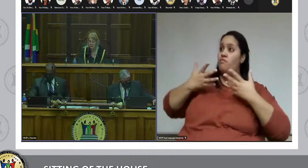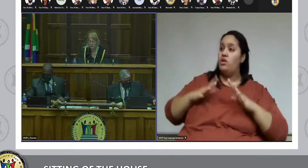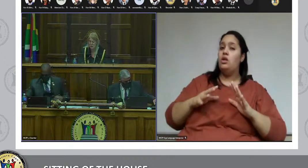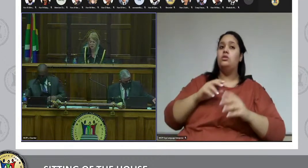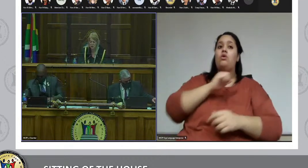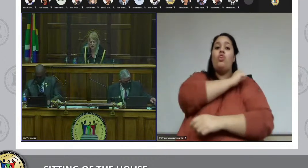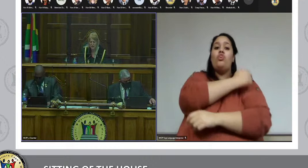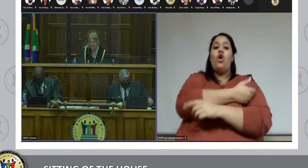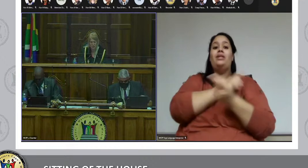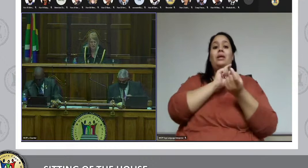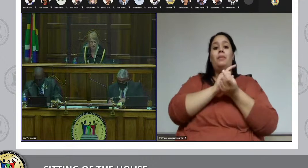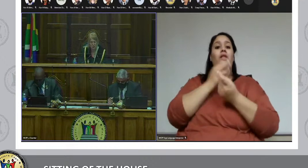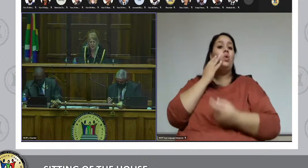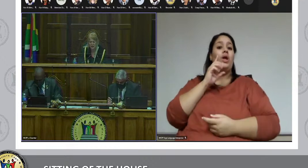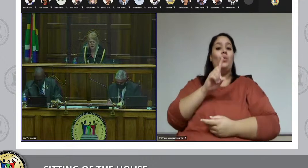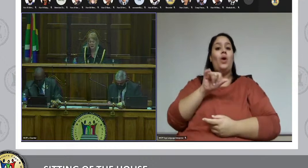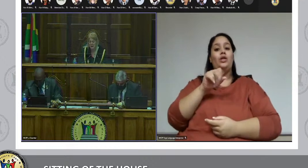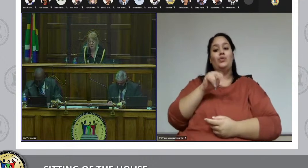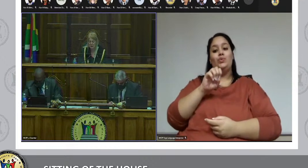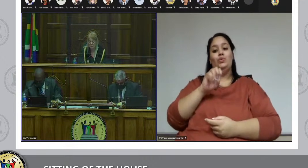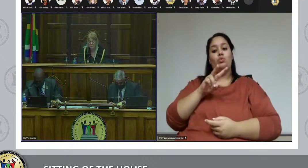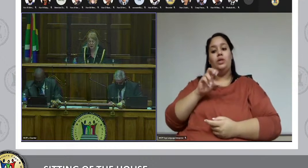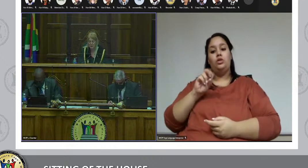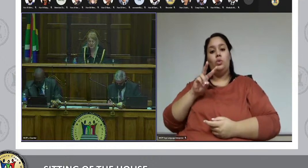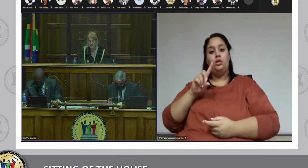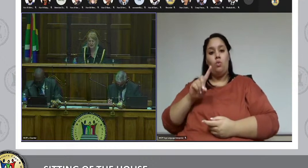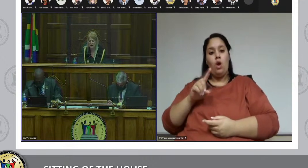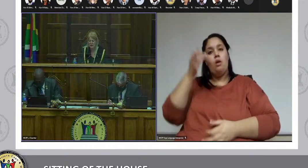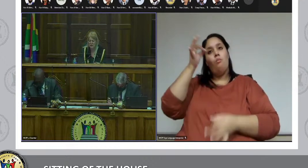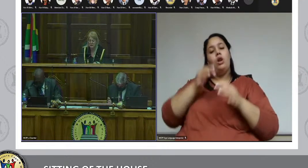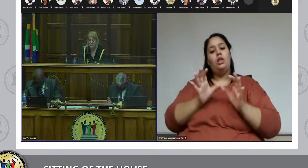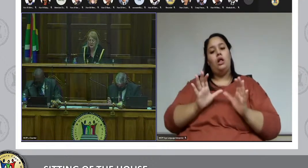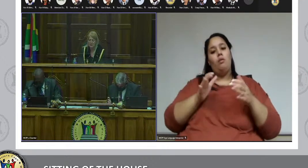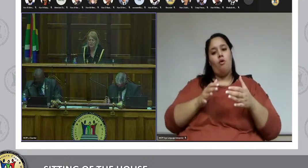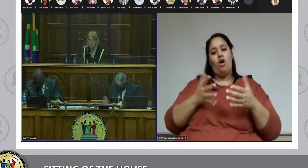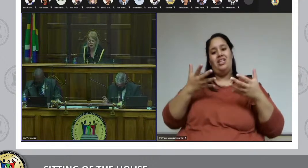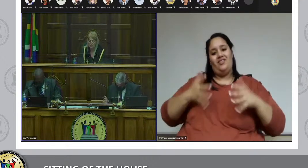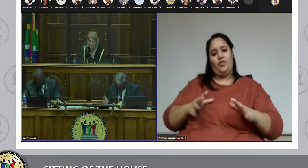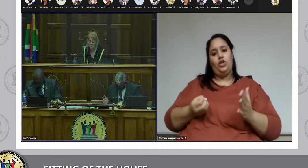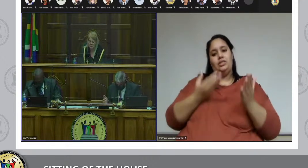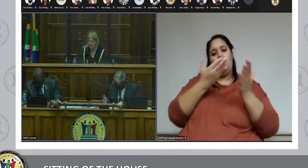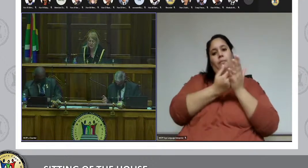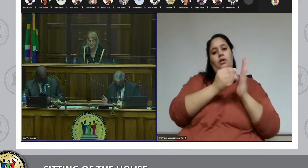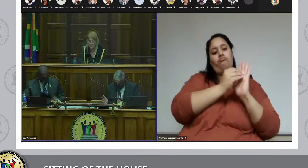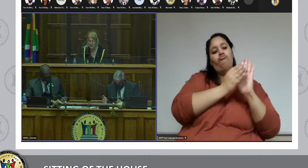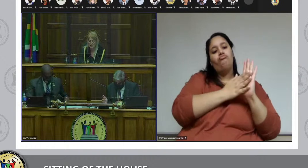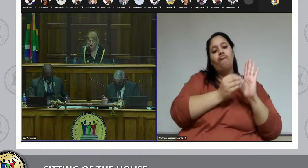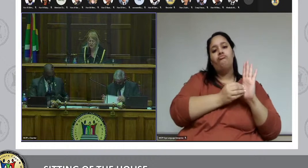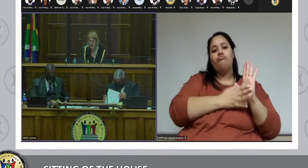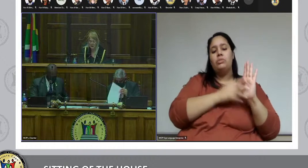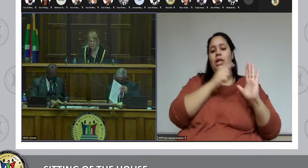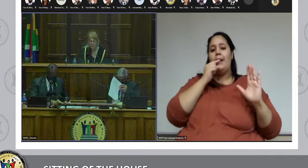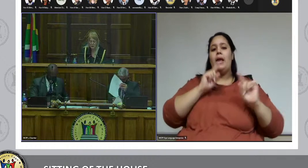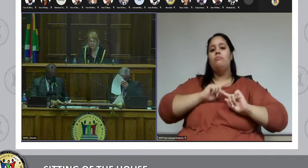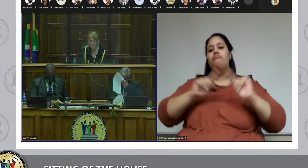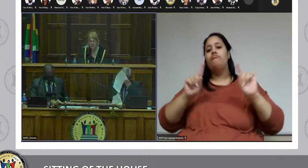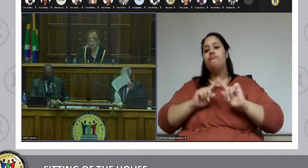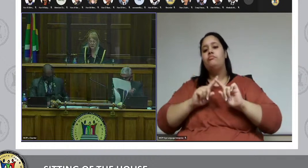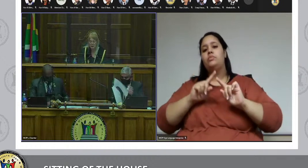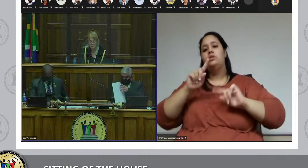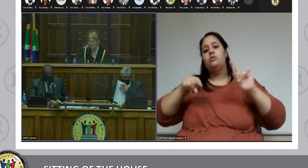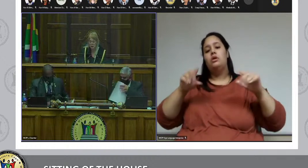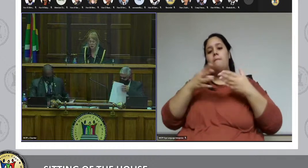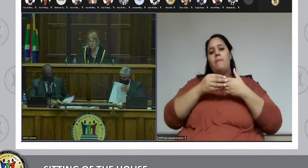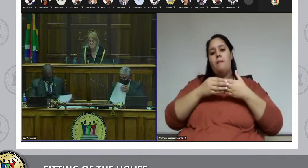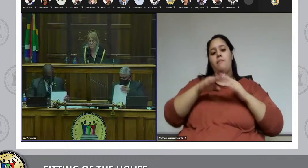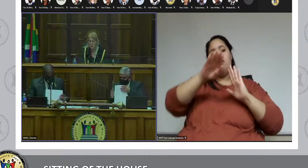the 1st of June 2021, political parties did submit the names of honourable members in the desired order of